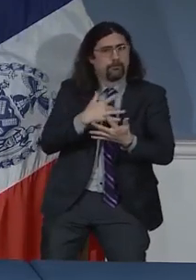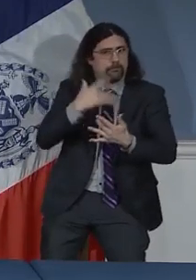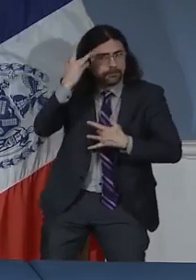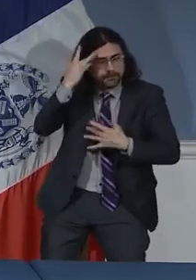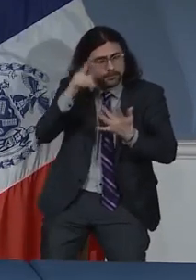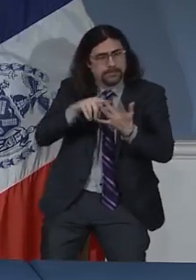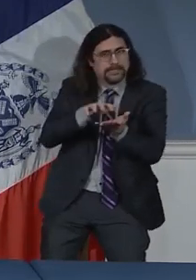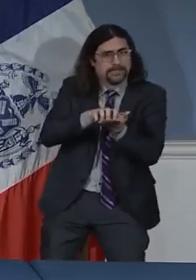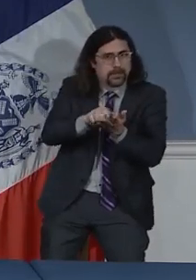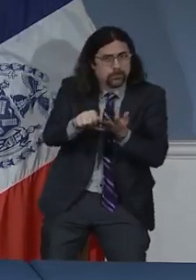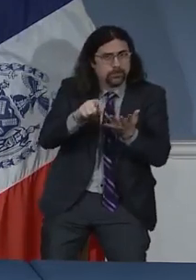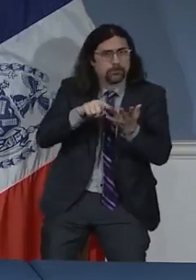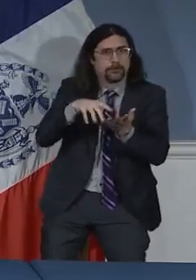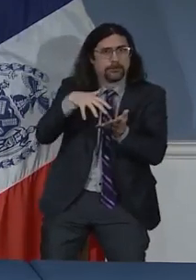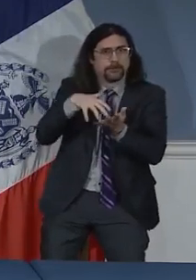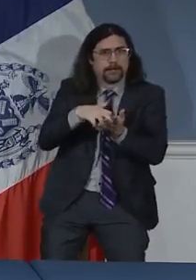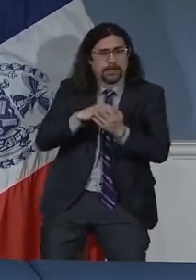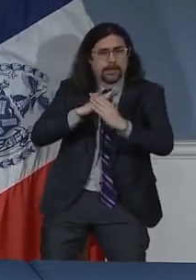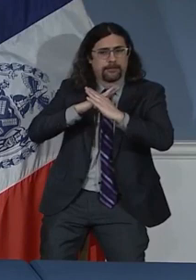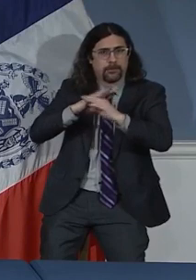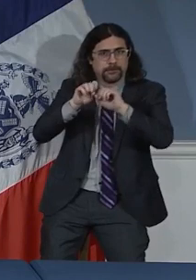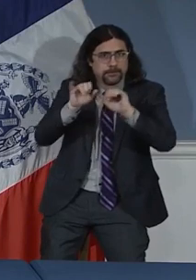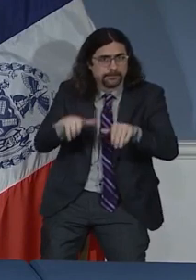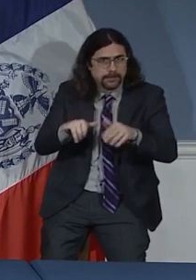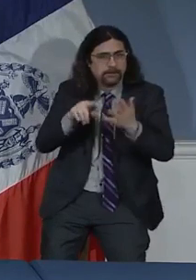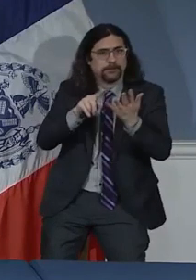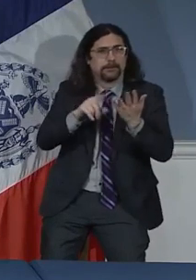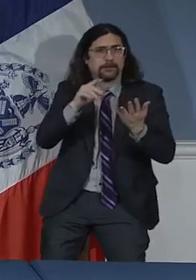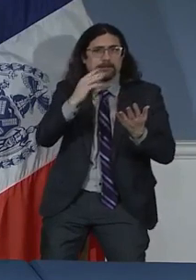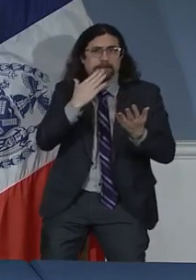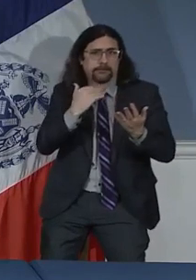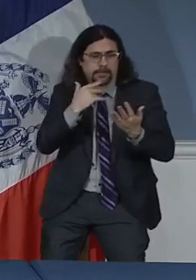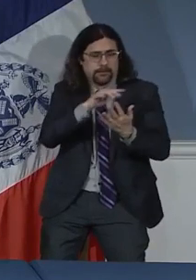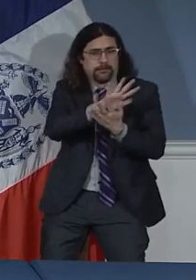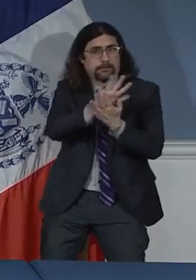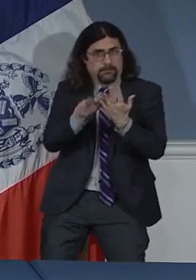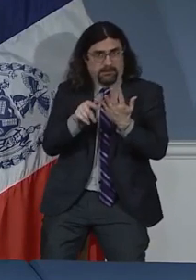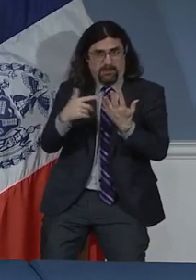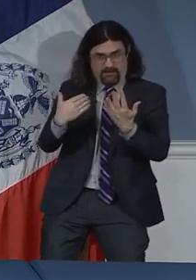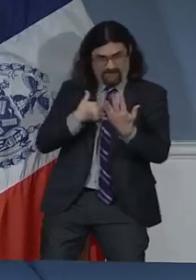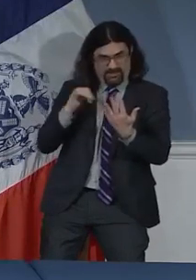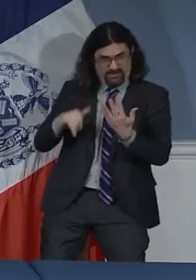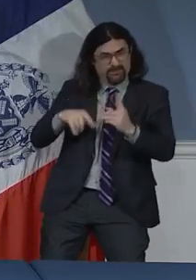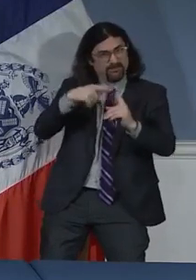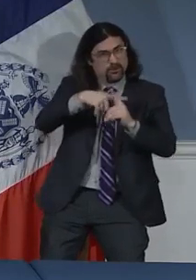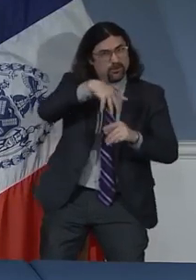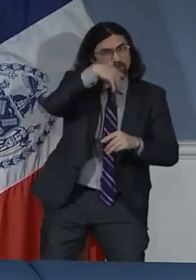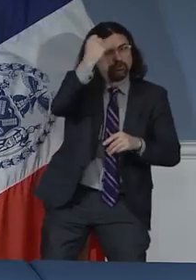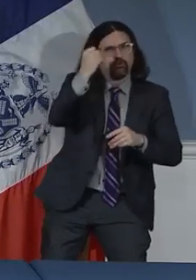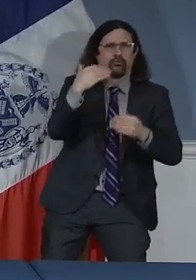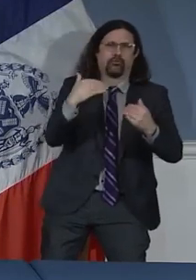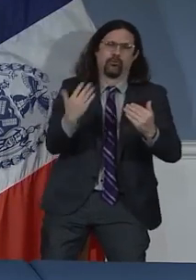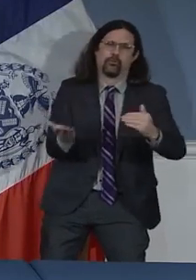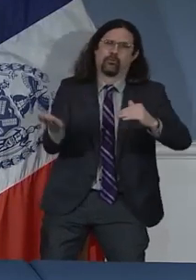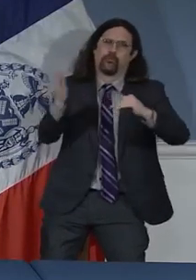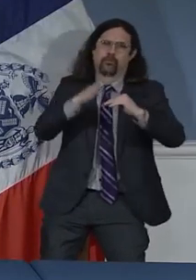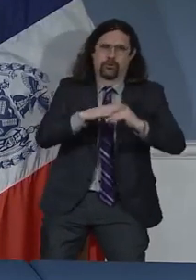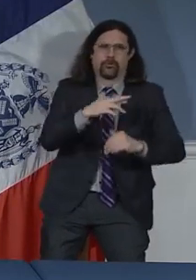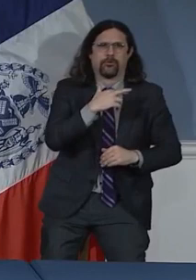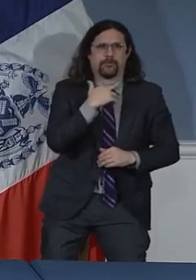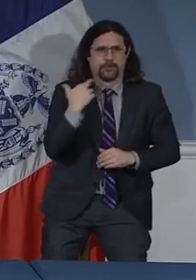extraordinary measures. We need you to take extraordinary measures. If you're in that category of people, we need you to live